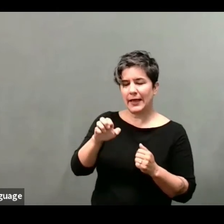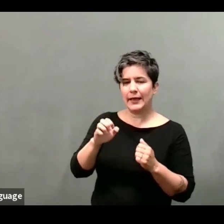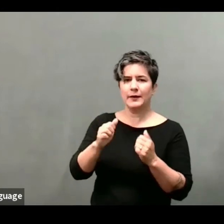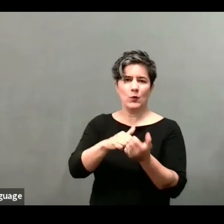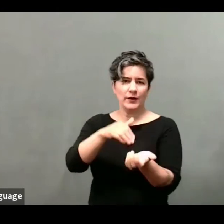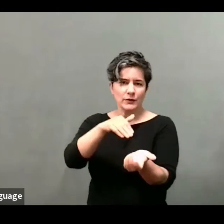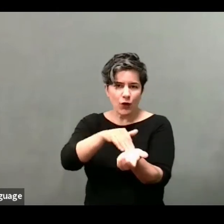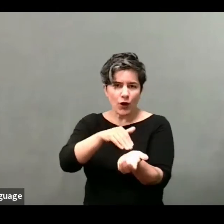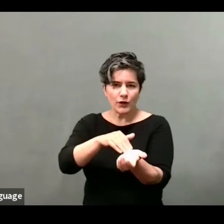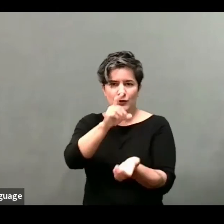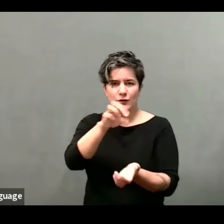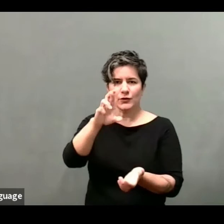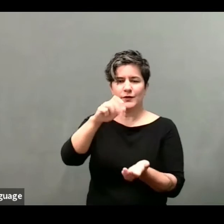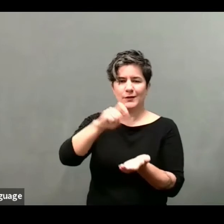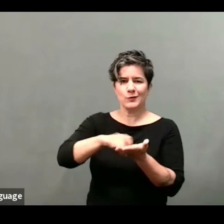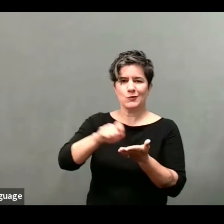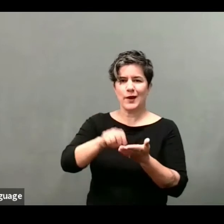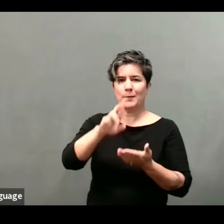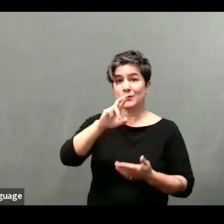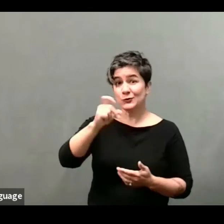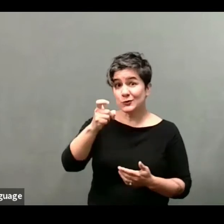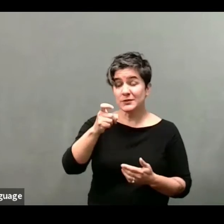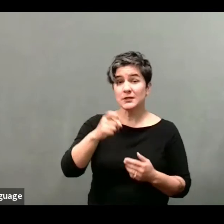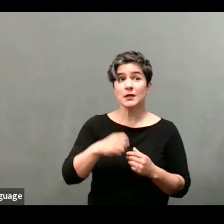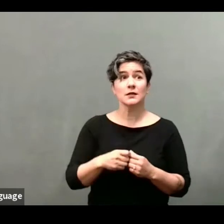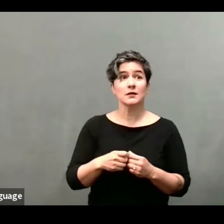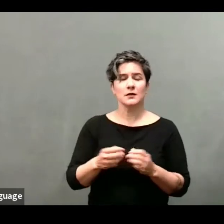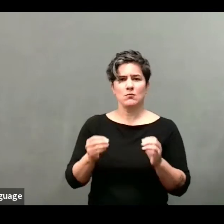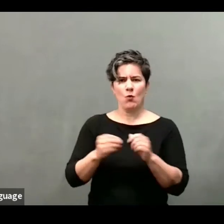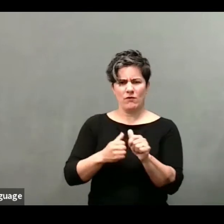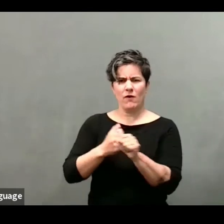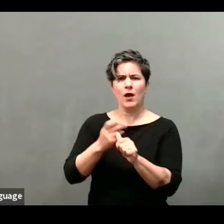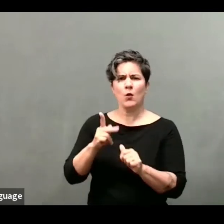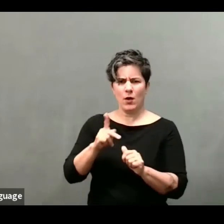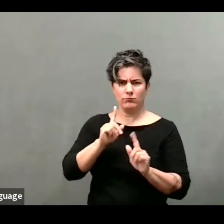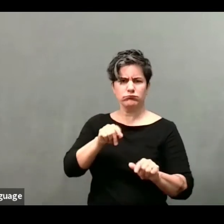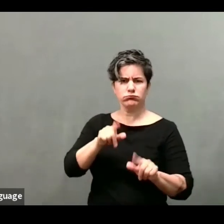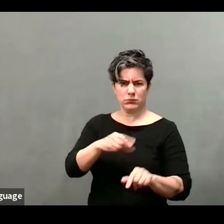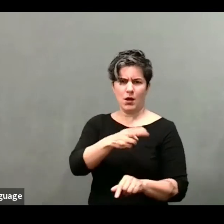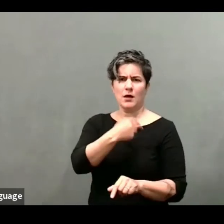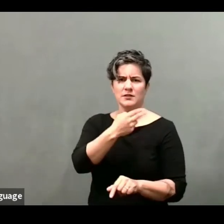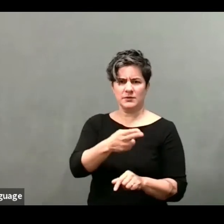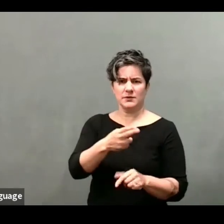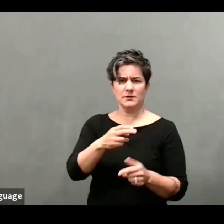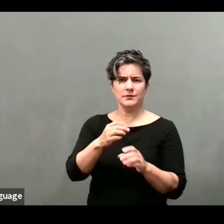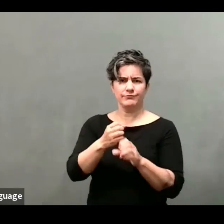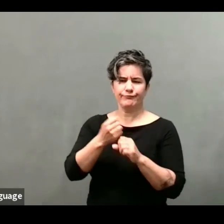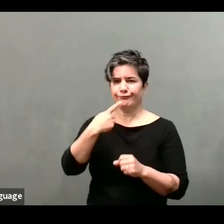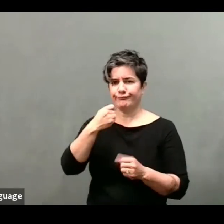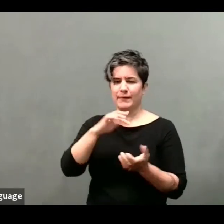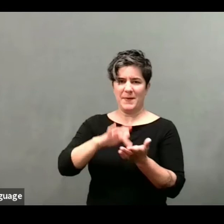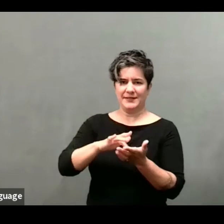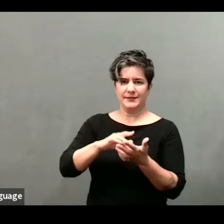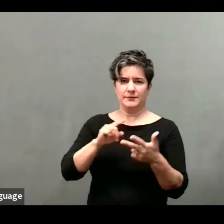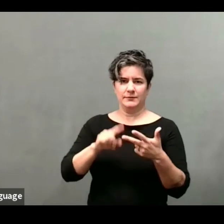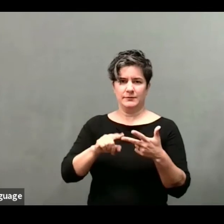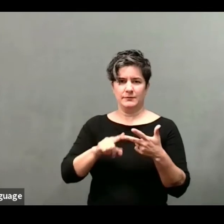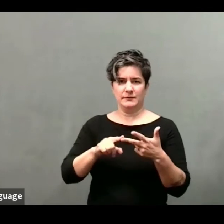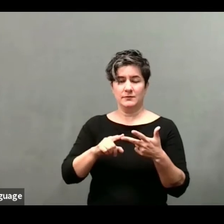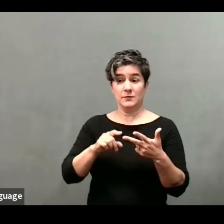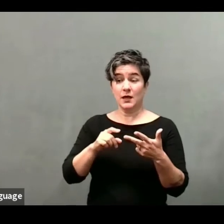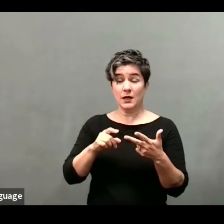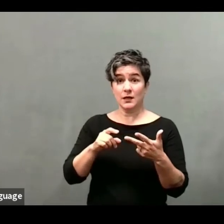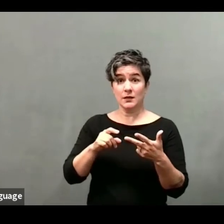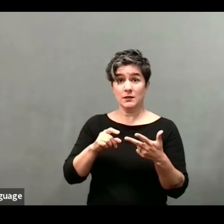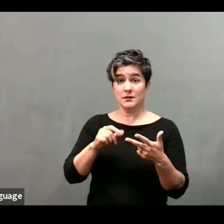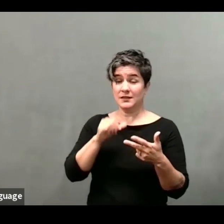doctor who will be prescribing those medications, and just a little bit more follow-up commitment from that patient. But again, that conversation is